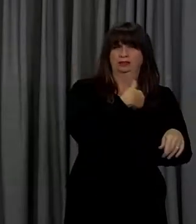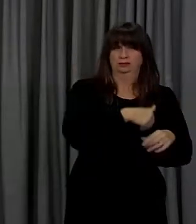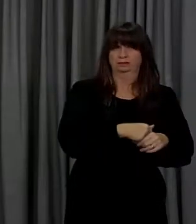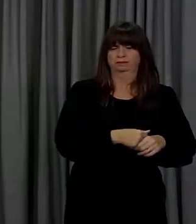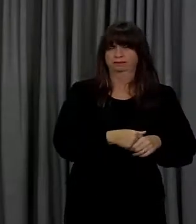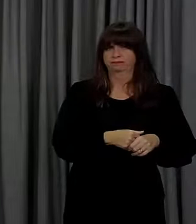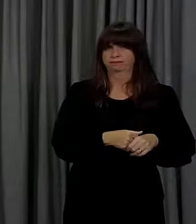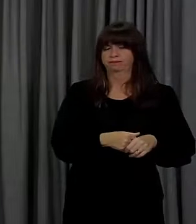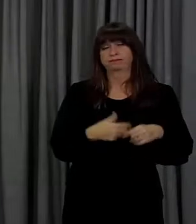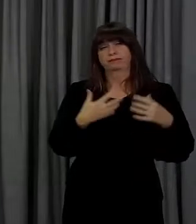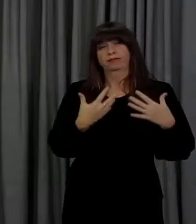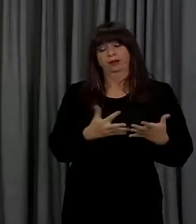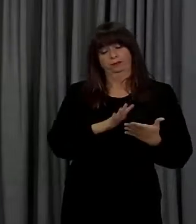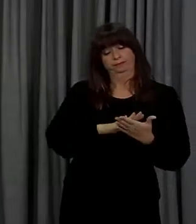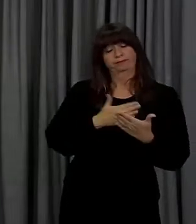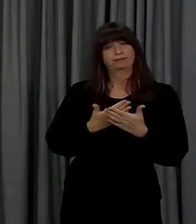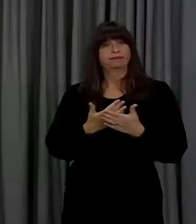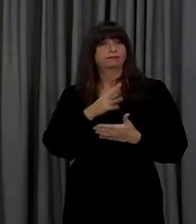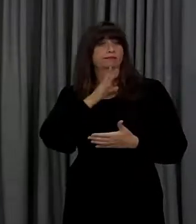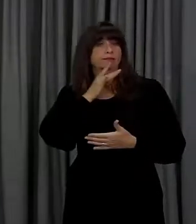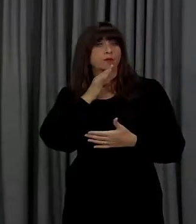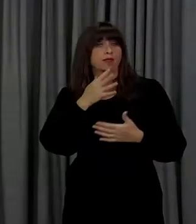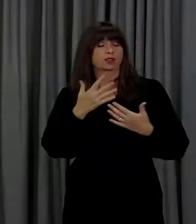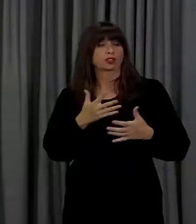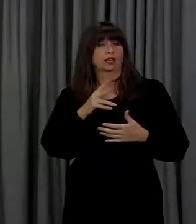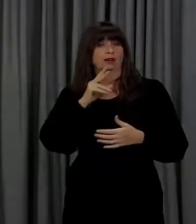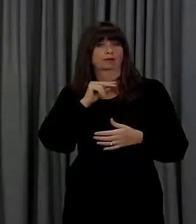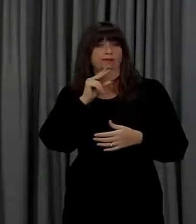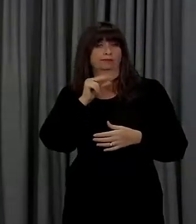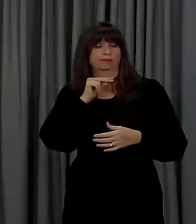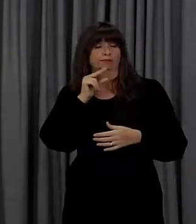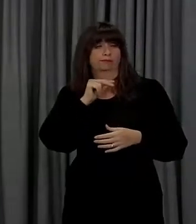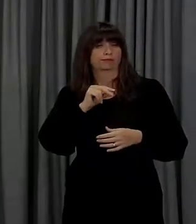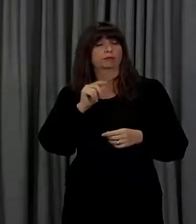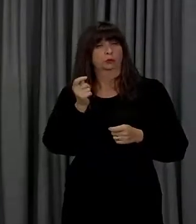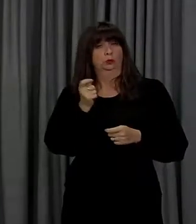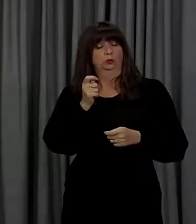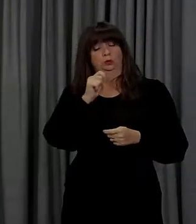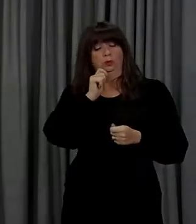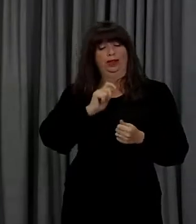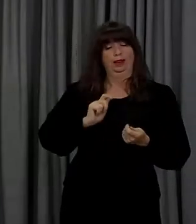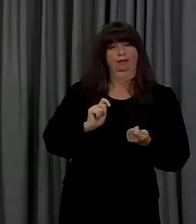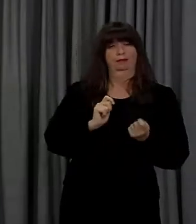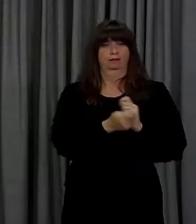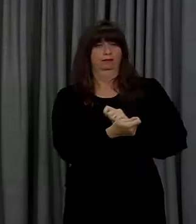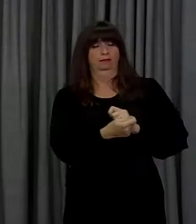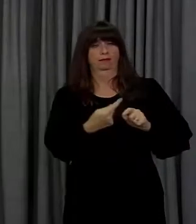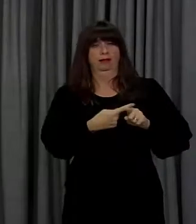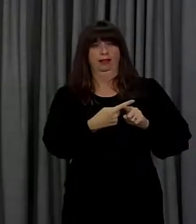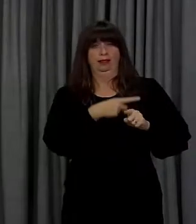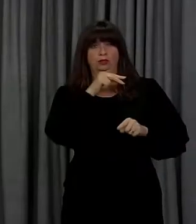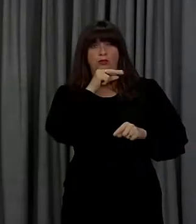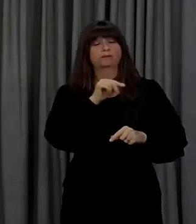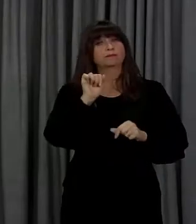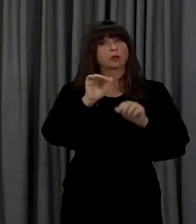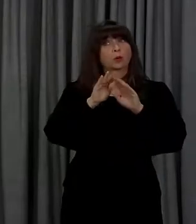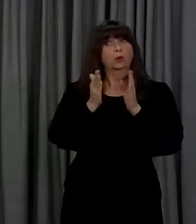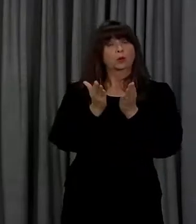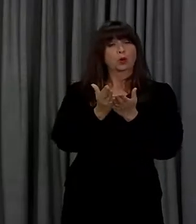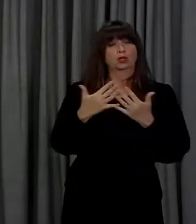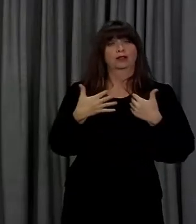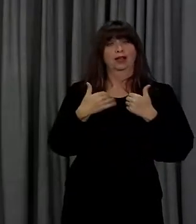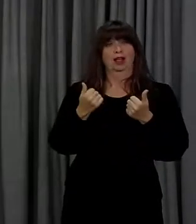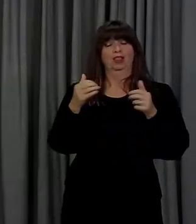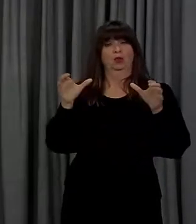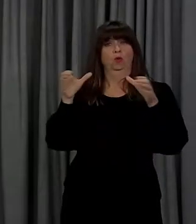coronavirus ddim wedi diflannu eto. Dyw'r pandemic heb ddod I ben, ond mae Sefydliad Iechyd y Byd, the World Health Organisation, wedi